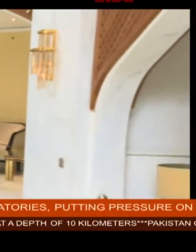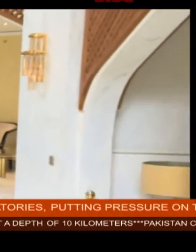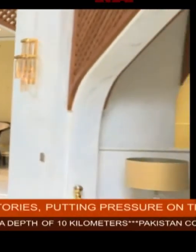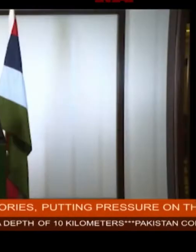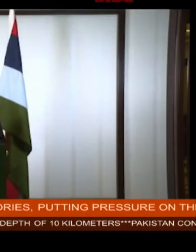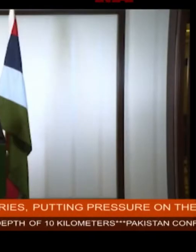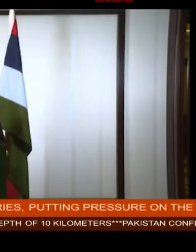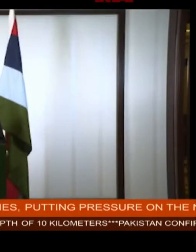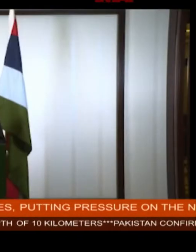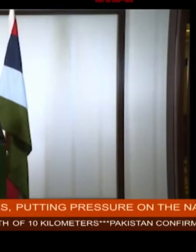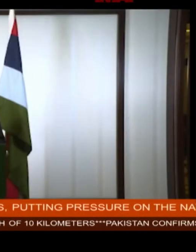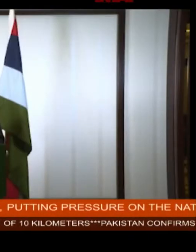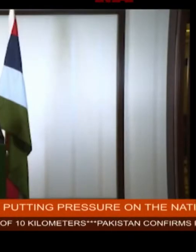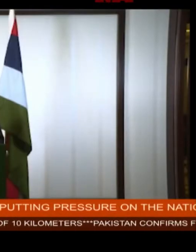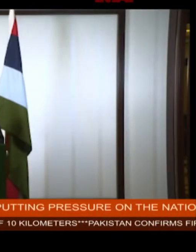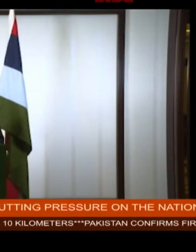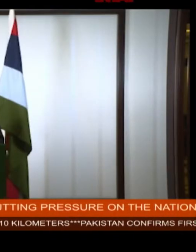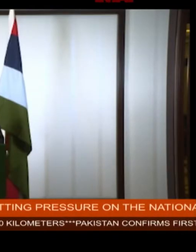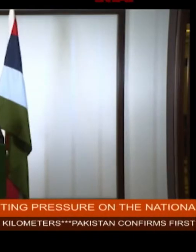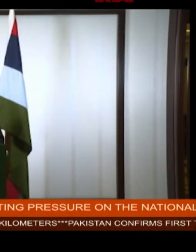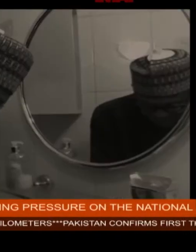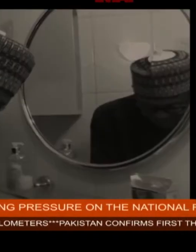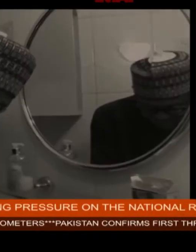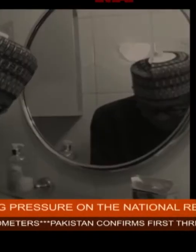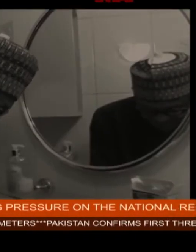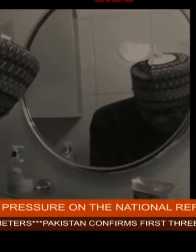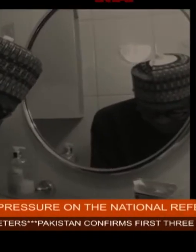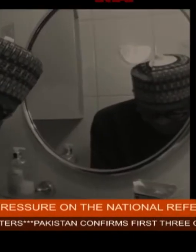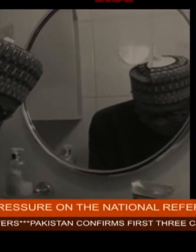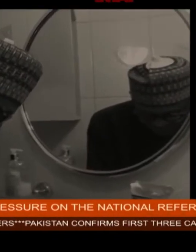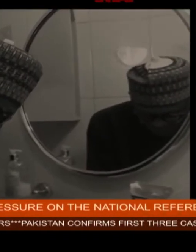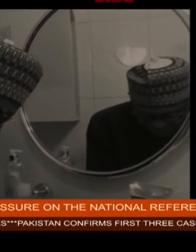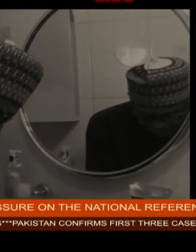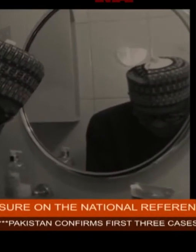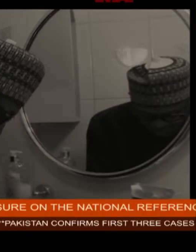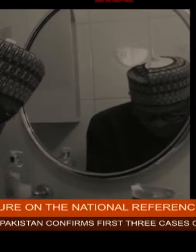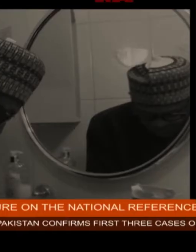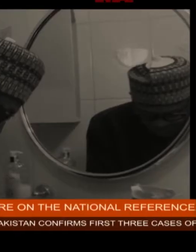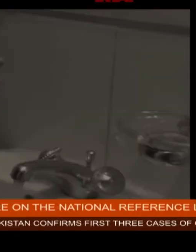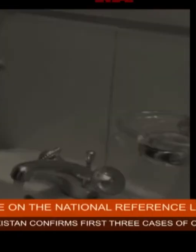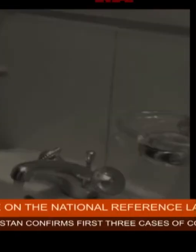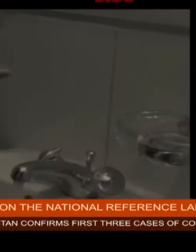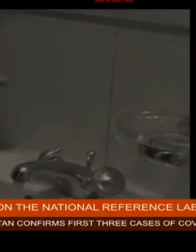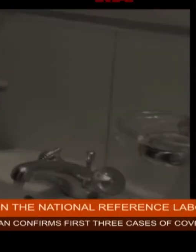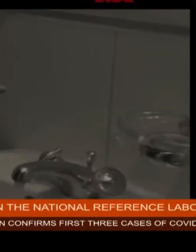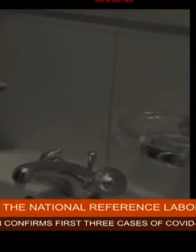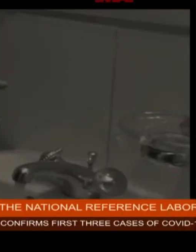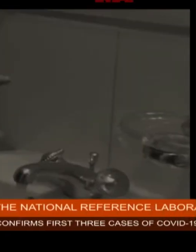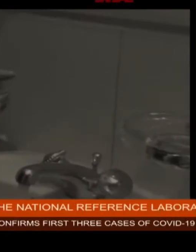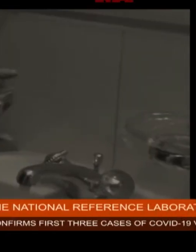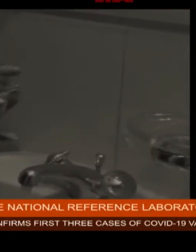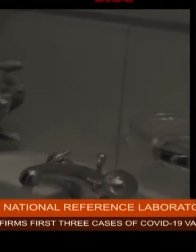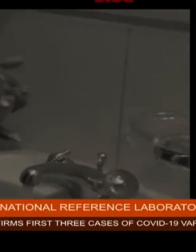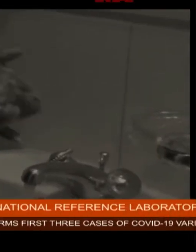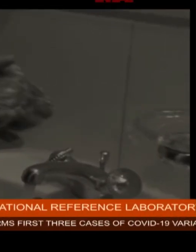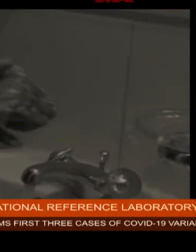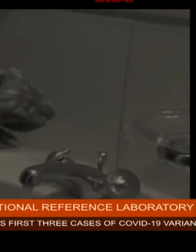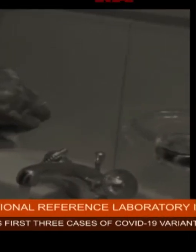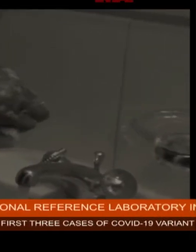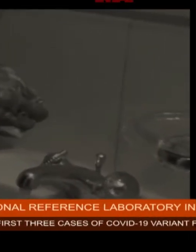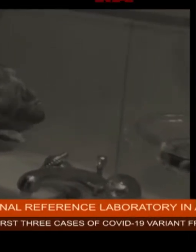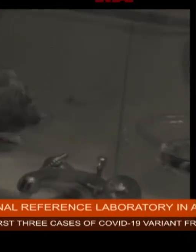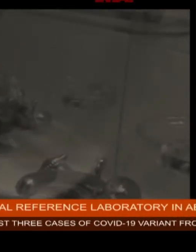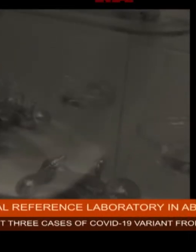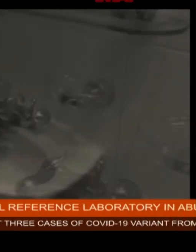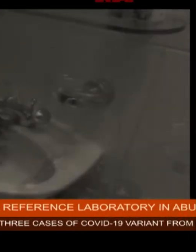weapon to fight this pandemic. By washing our hands regularly with clean